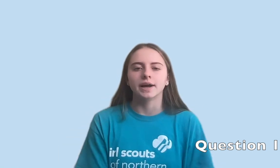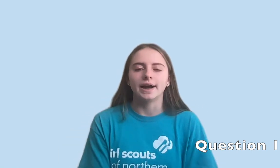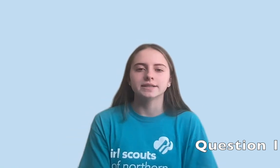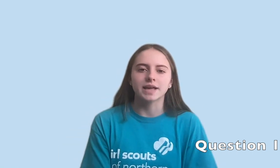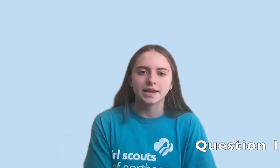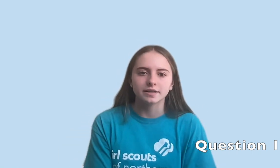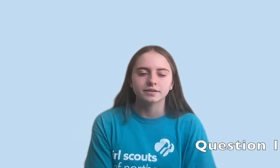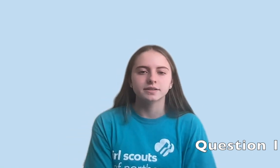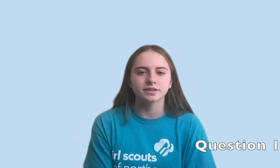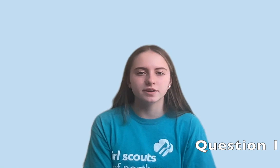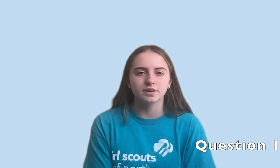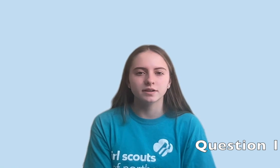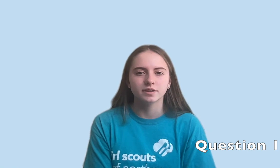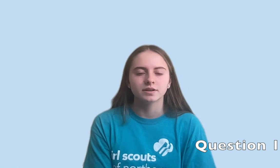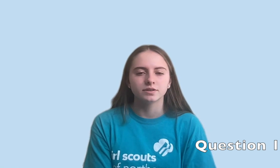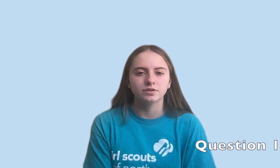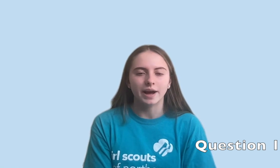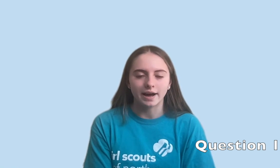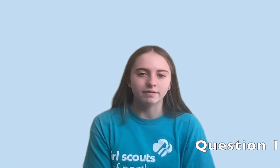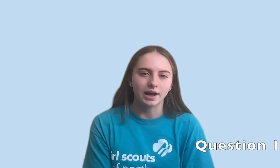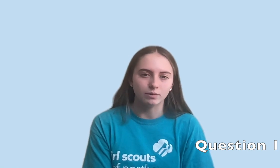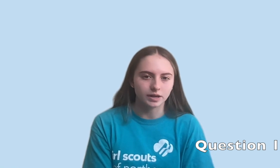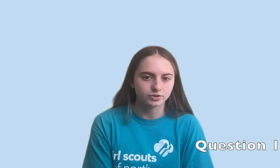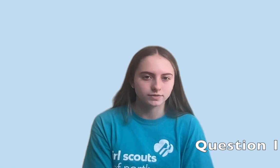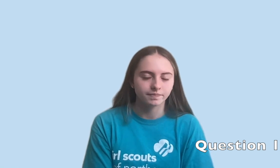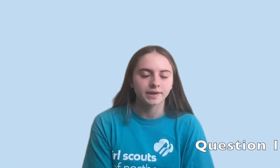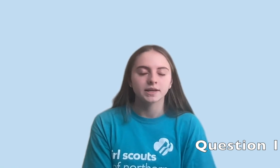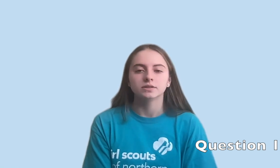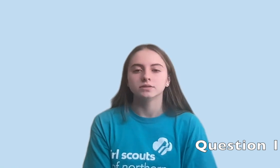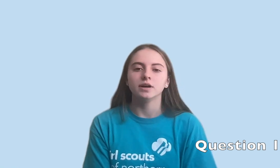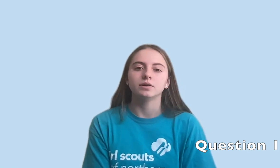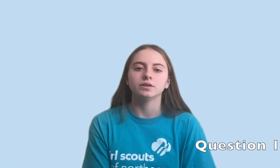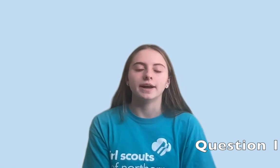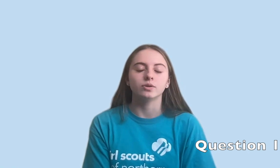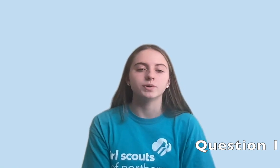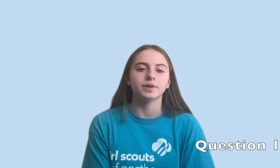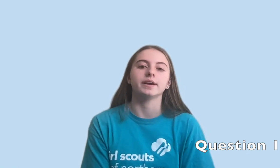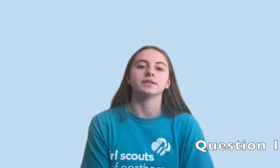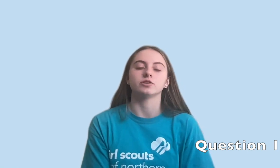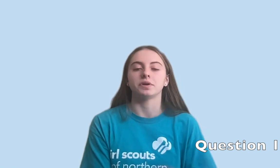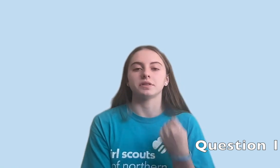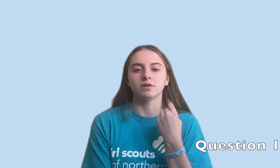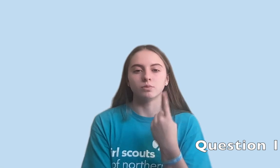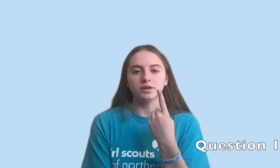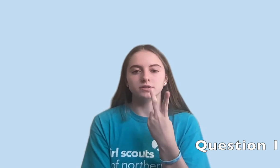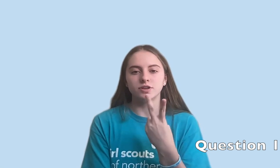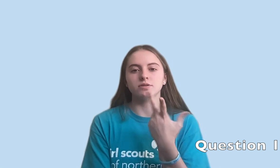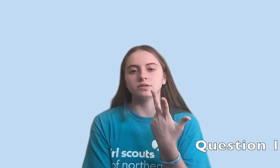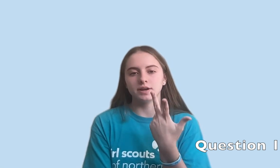I said, sister, you have how much? So I hope you either answered with 1, 2, 3,